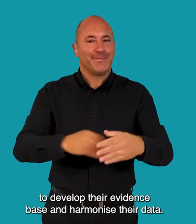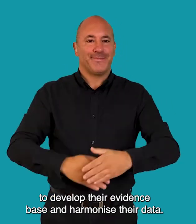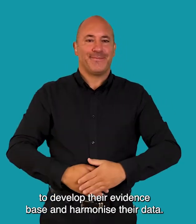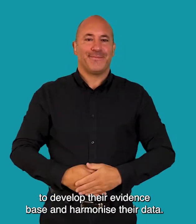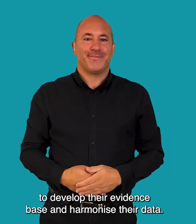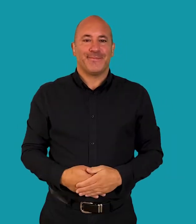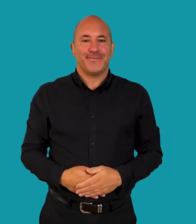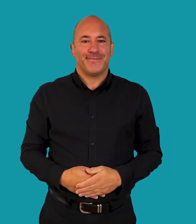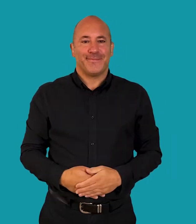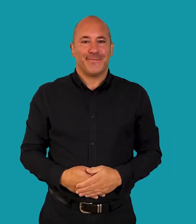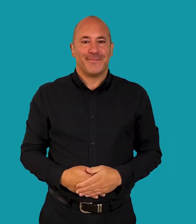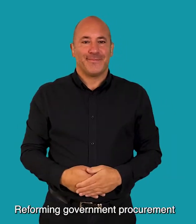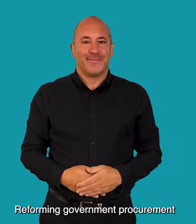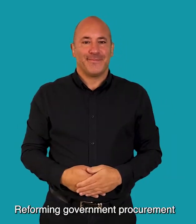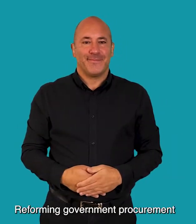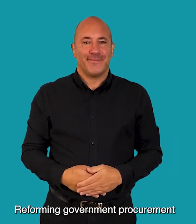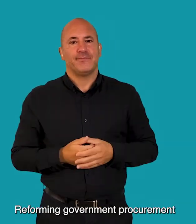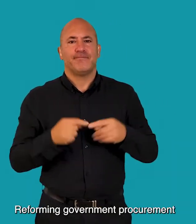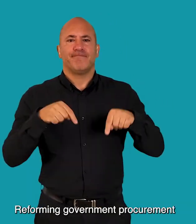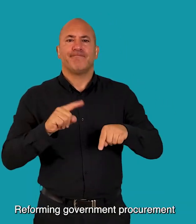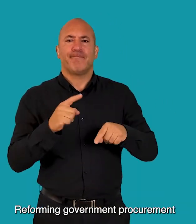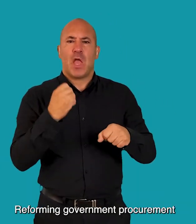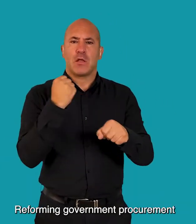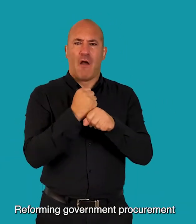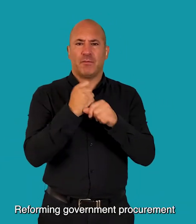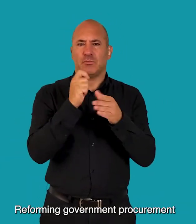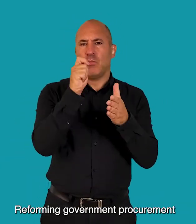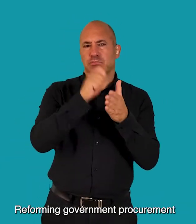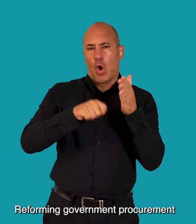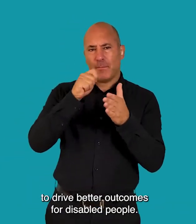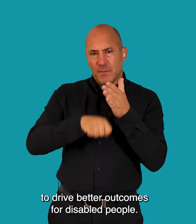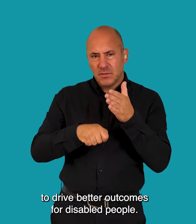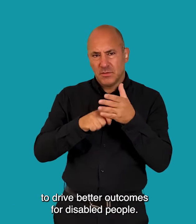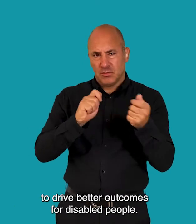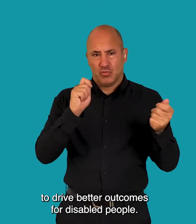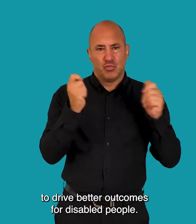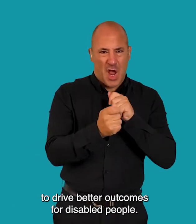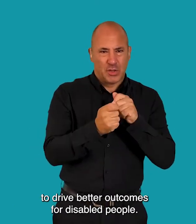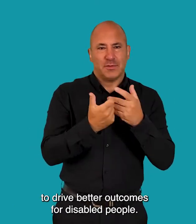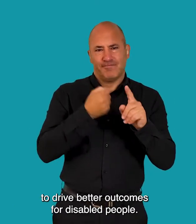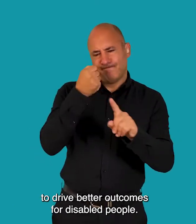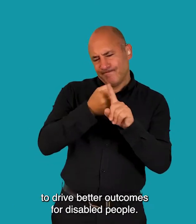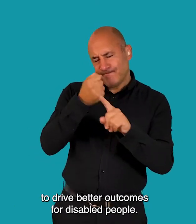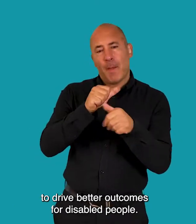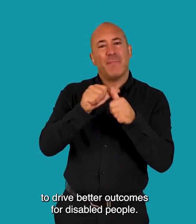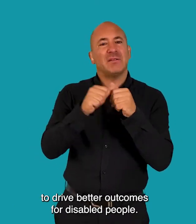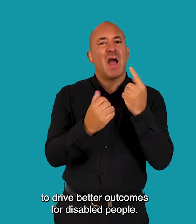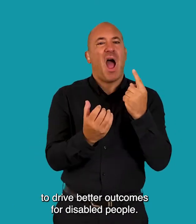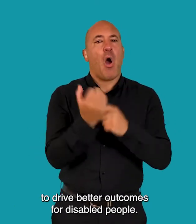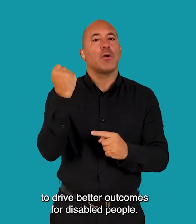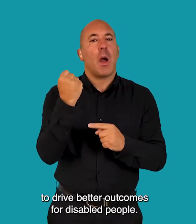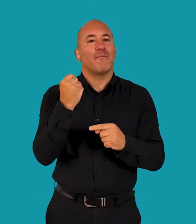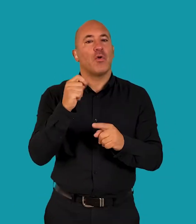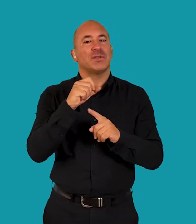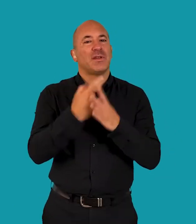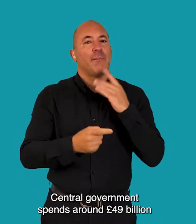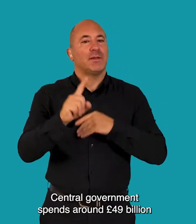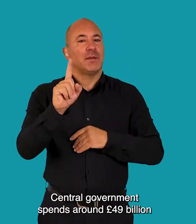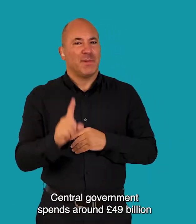data. Reforming government procurement to drive better outcomes for disabled people. Central